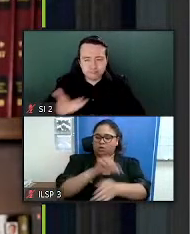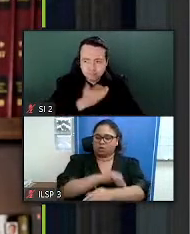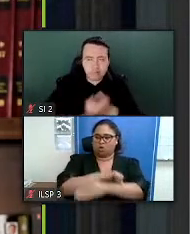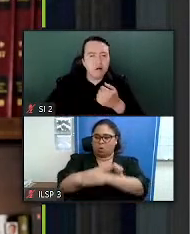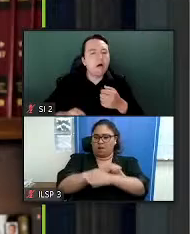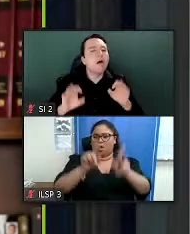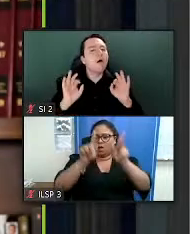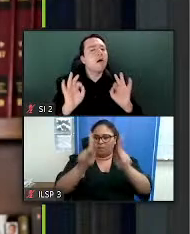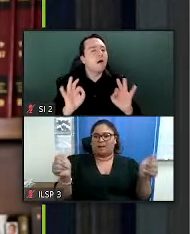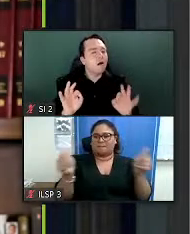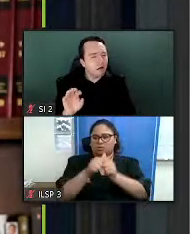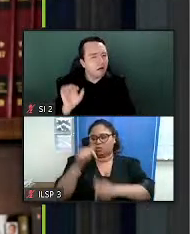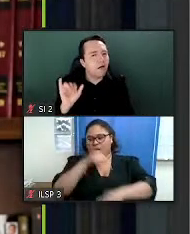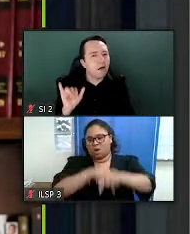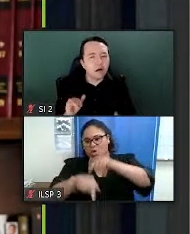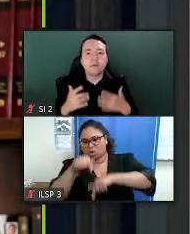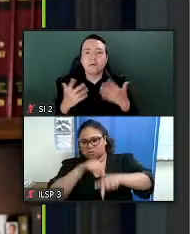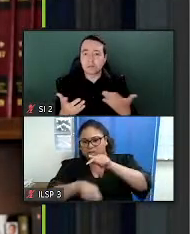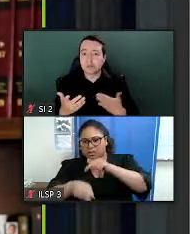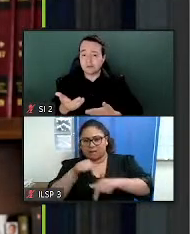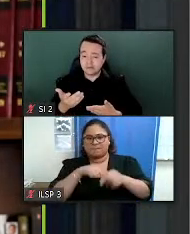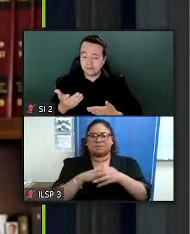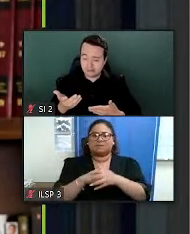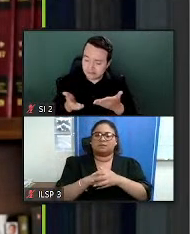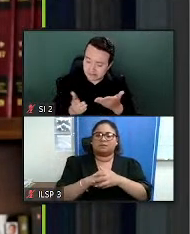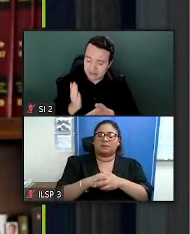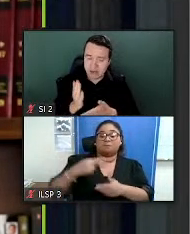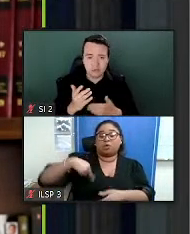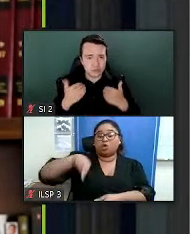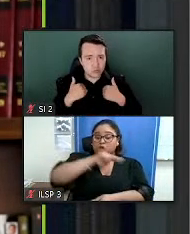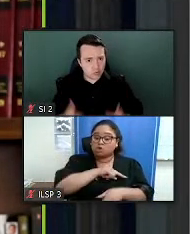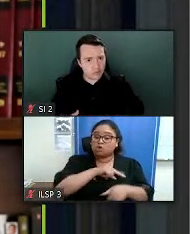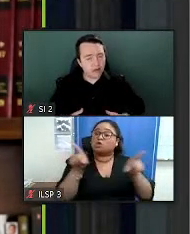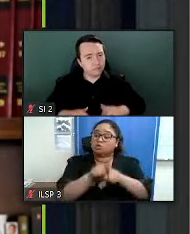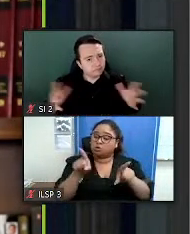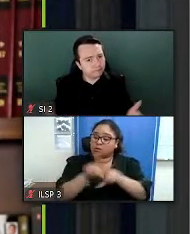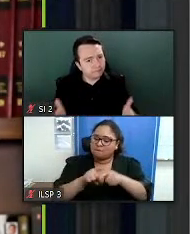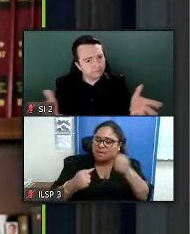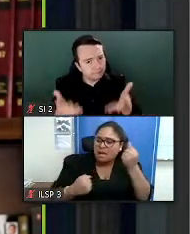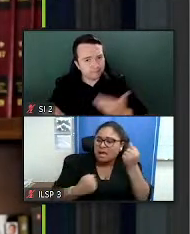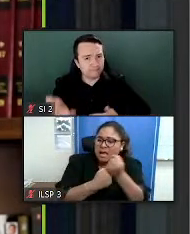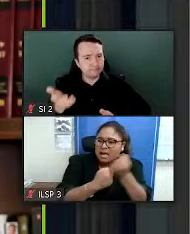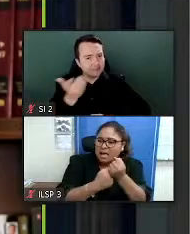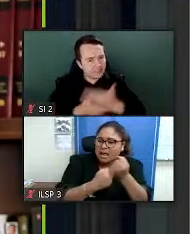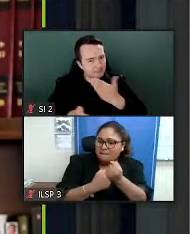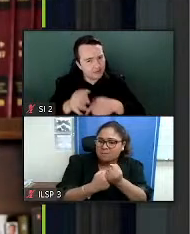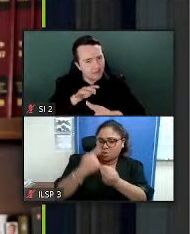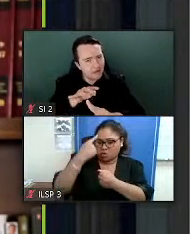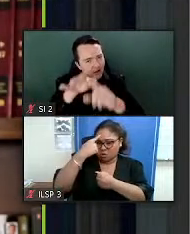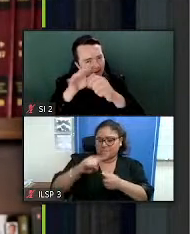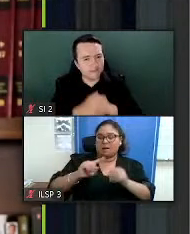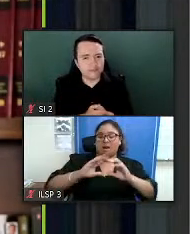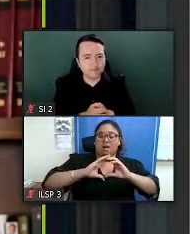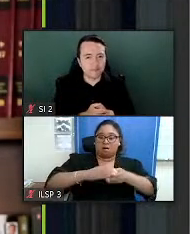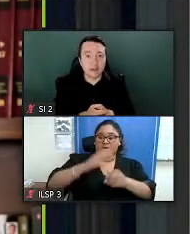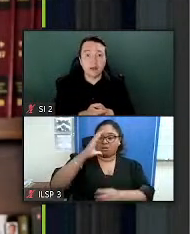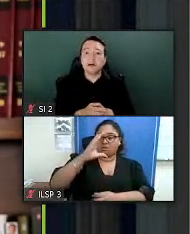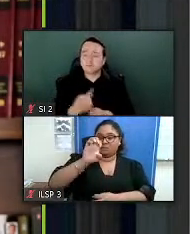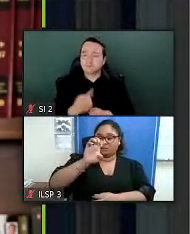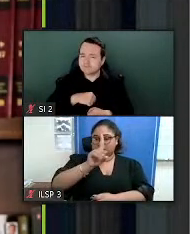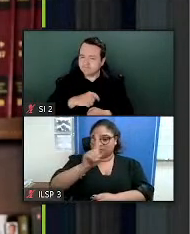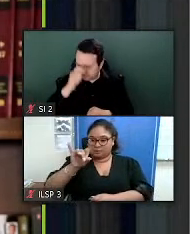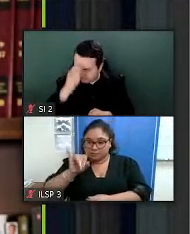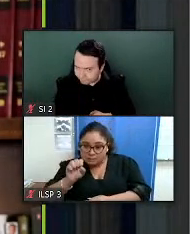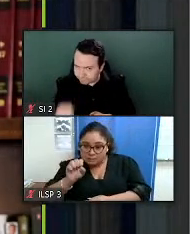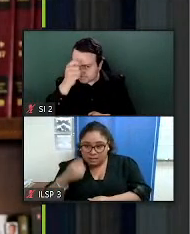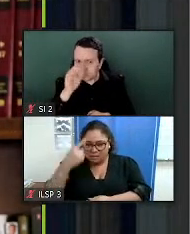rights of the population with disabilities we also acknowledge the contribution of the committee for